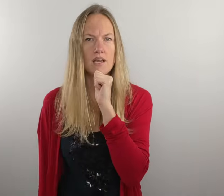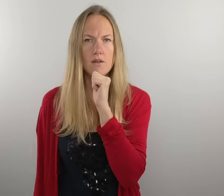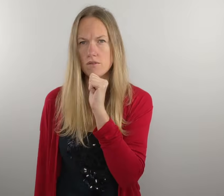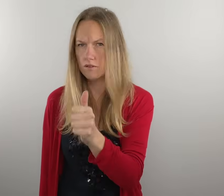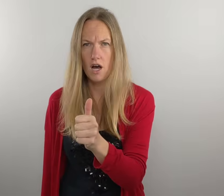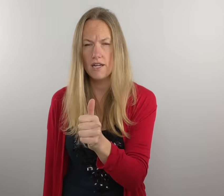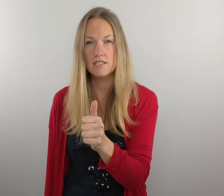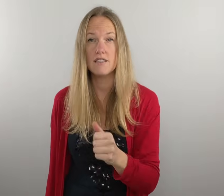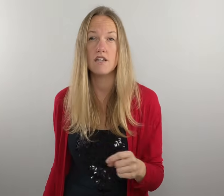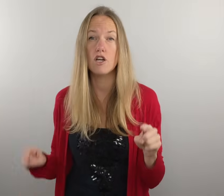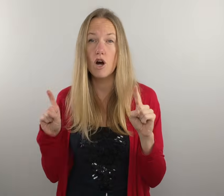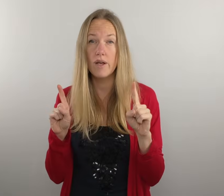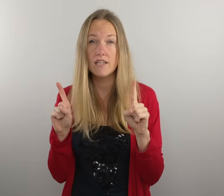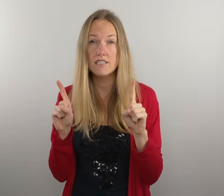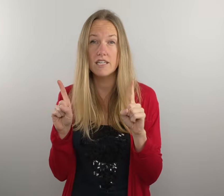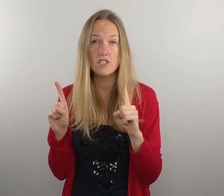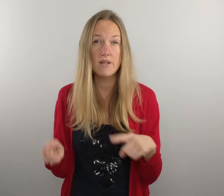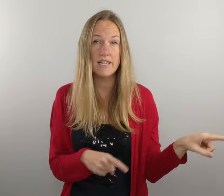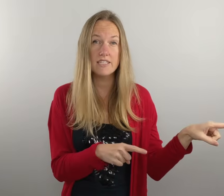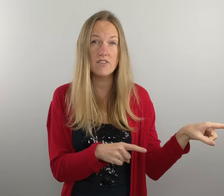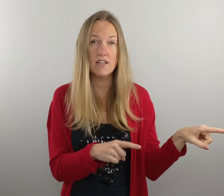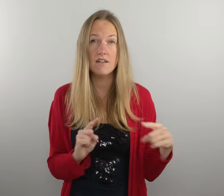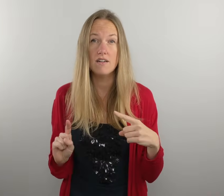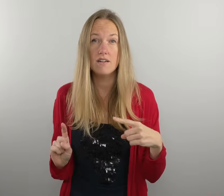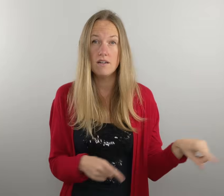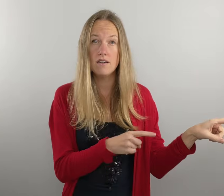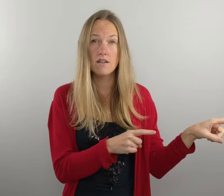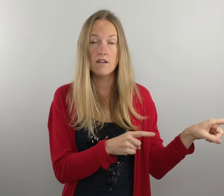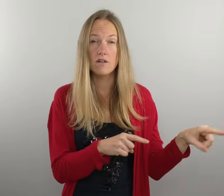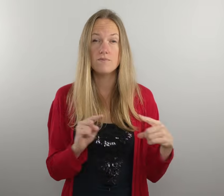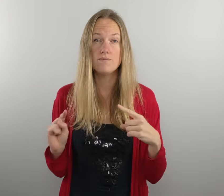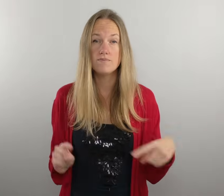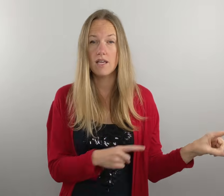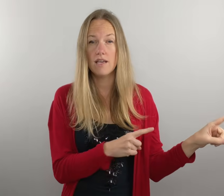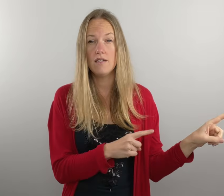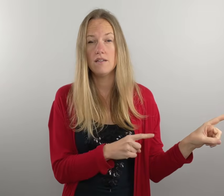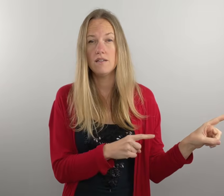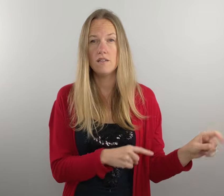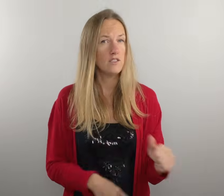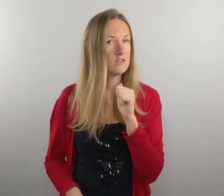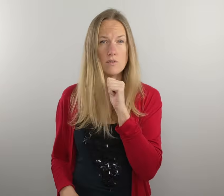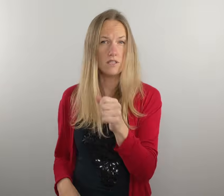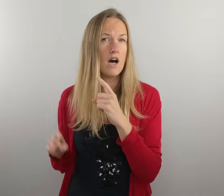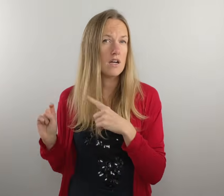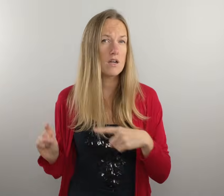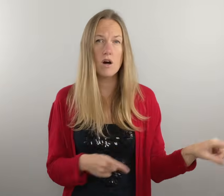Okay, not, and then going, taking 2 index finger, go, okay? So we're not